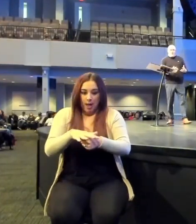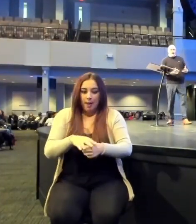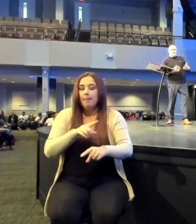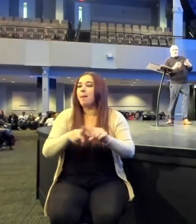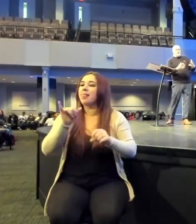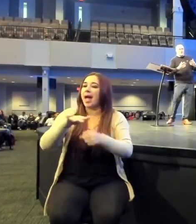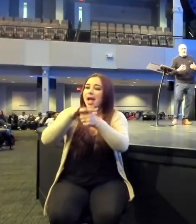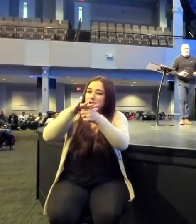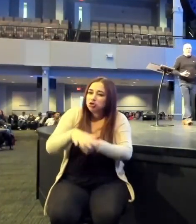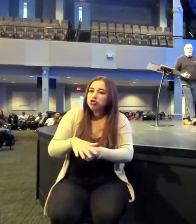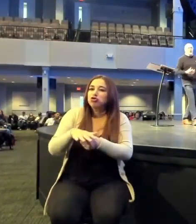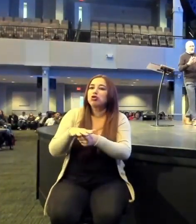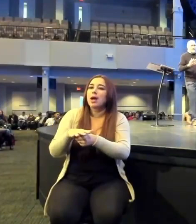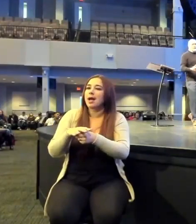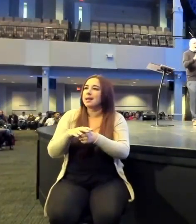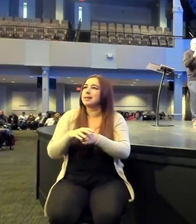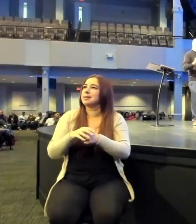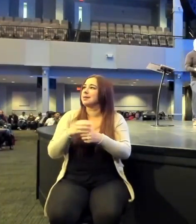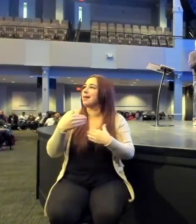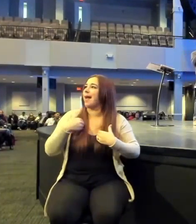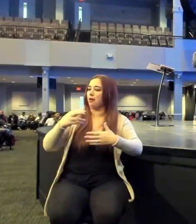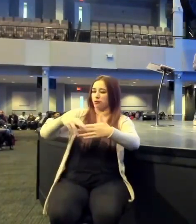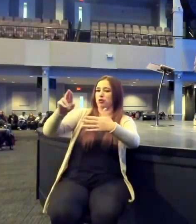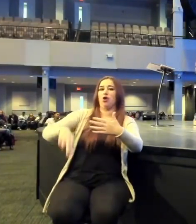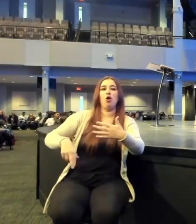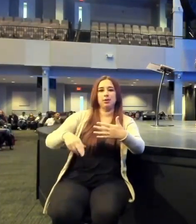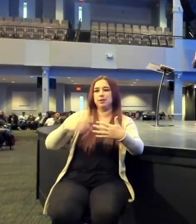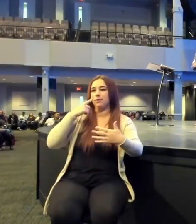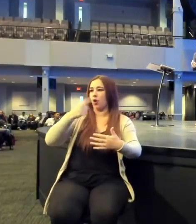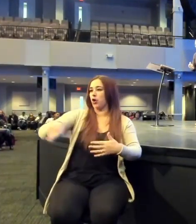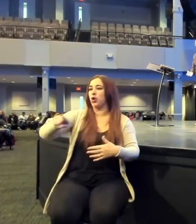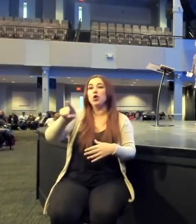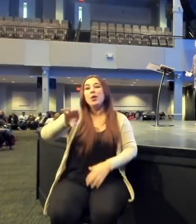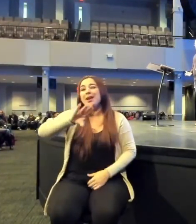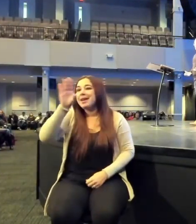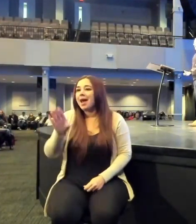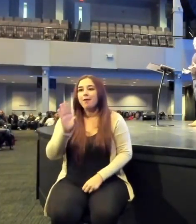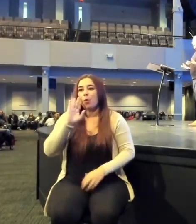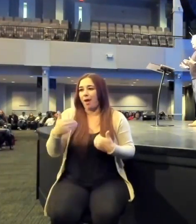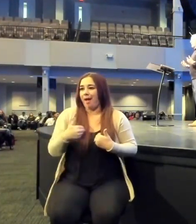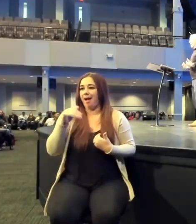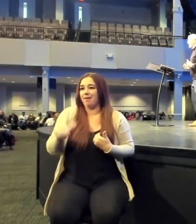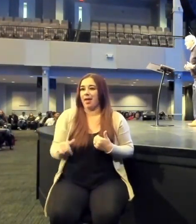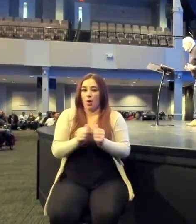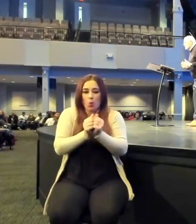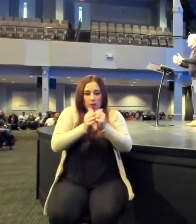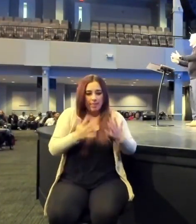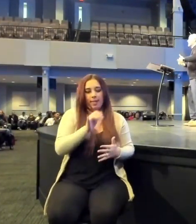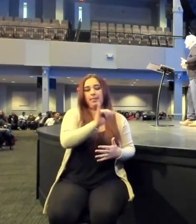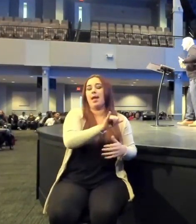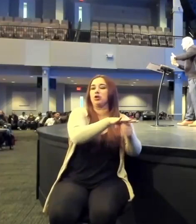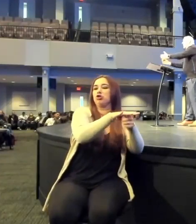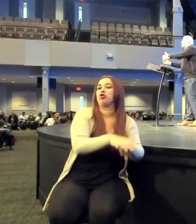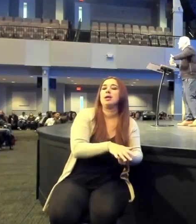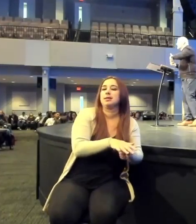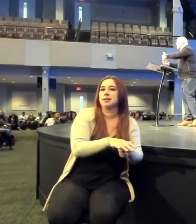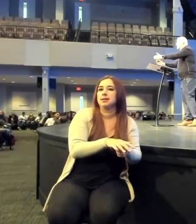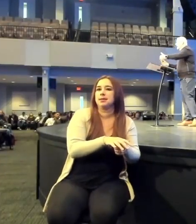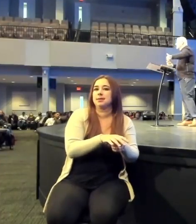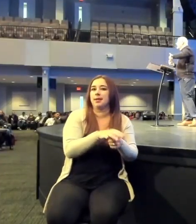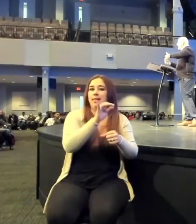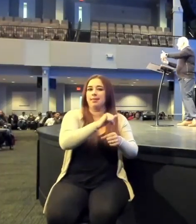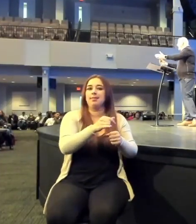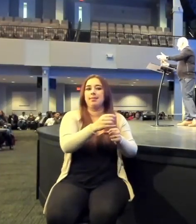the stress associated with it brought something out of you that you never would have done had it not been for the stress or the pressure